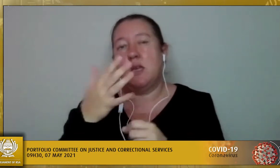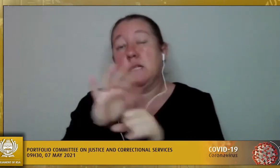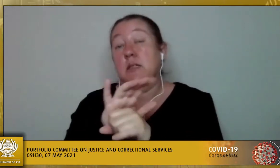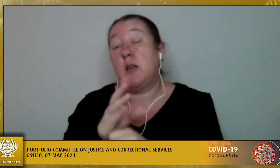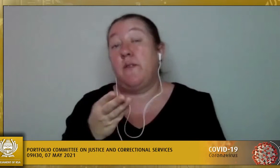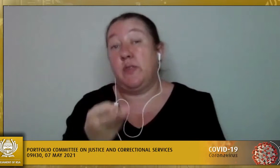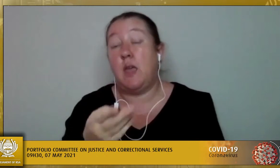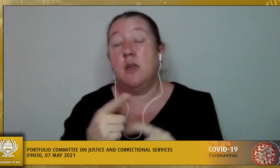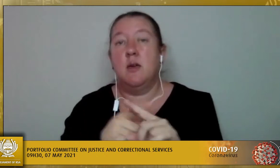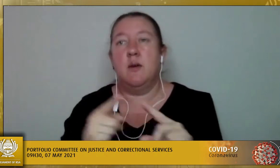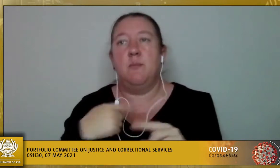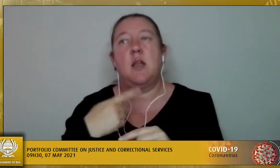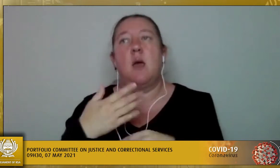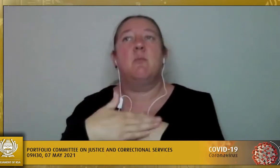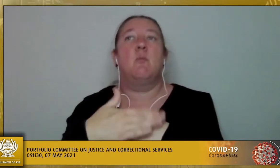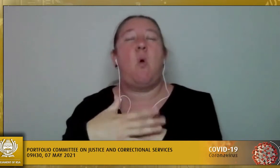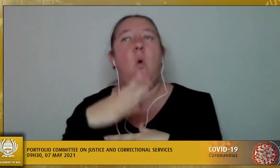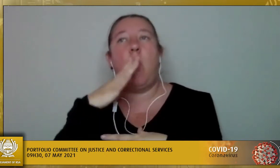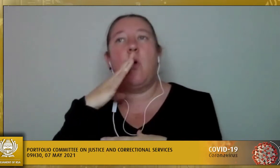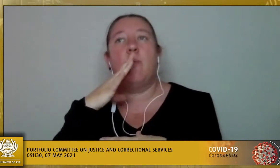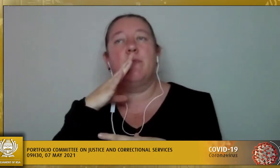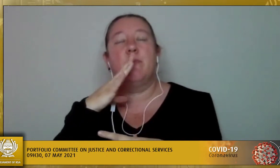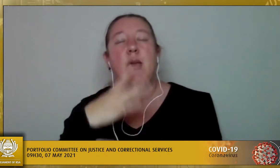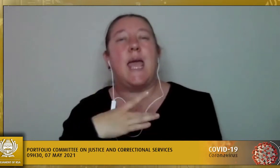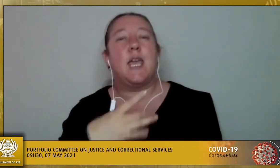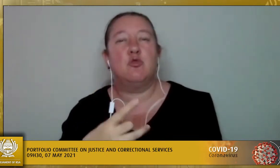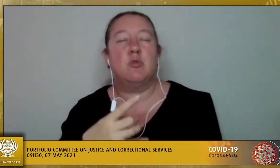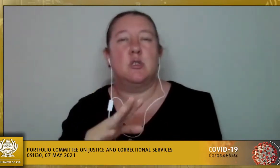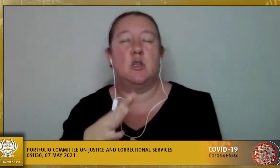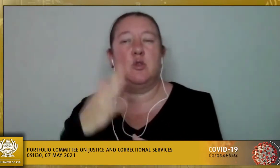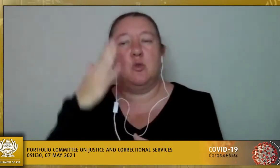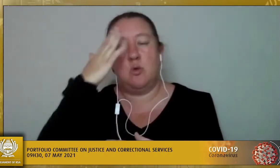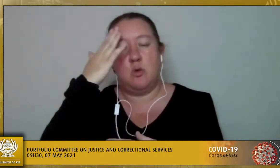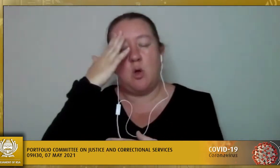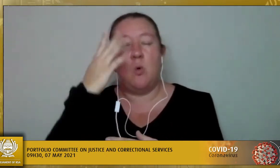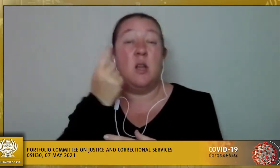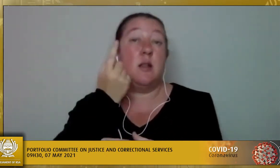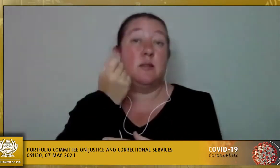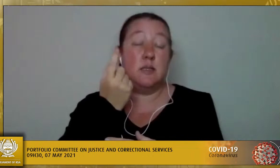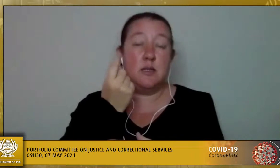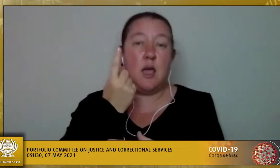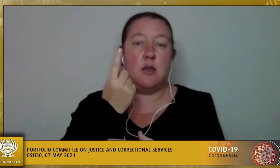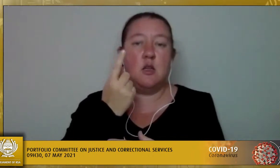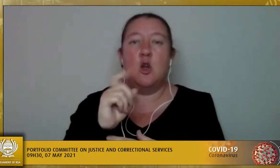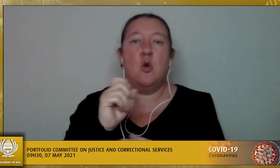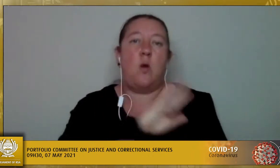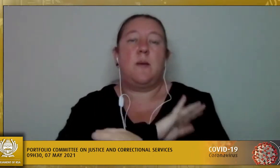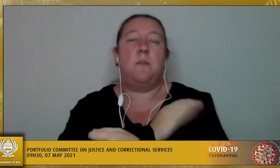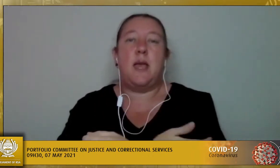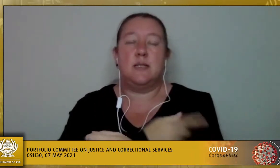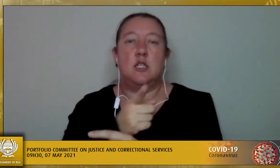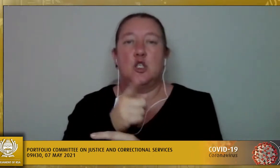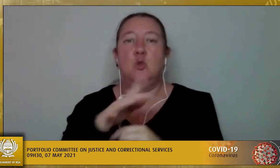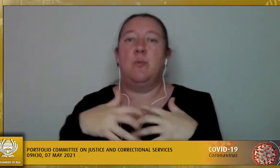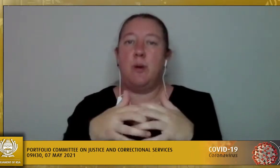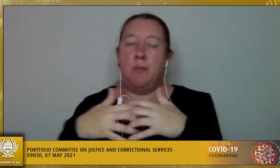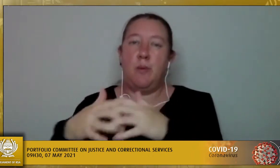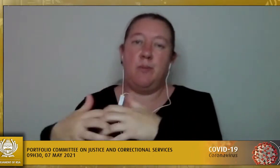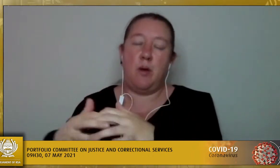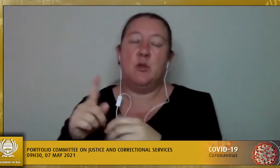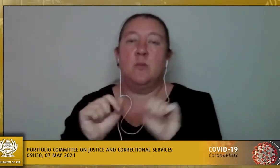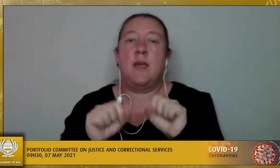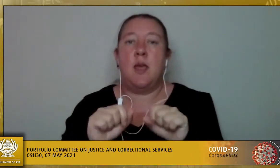but I'm more interested in putting in understanding what capacities are you putting in place